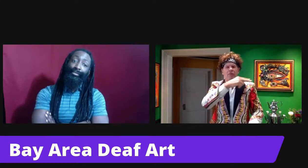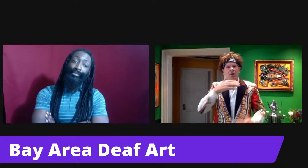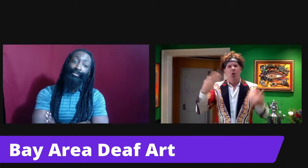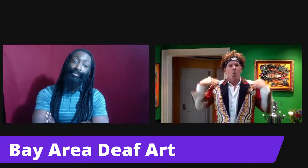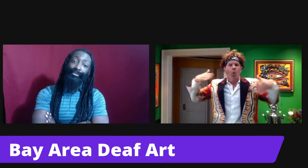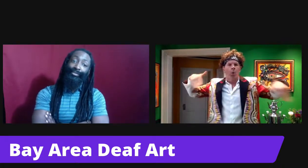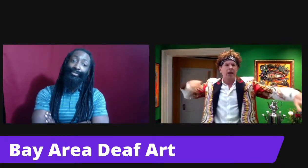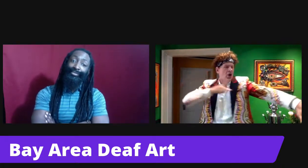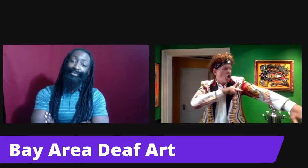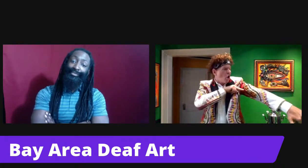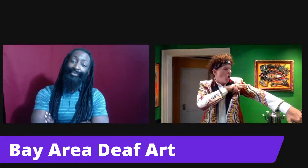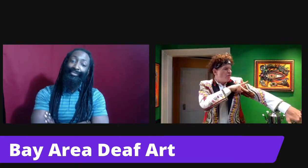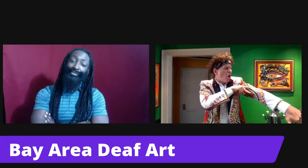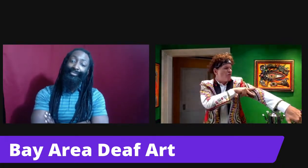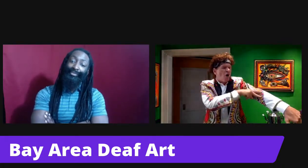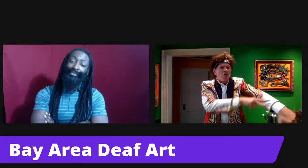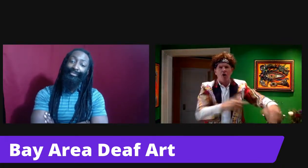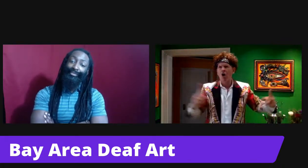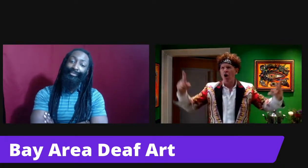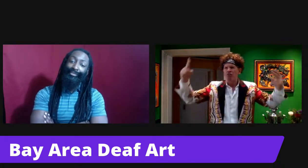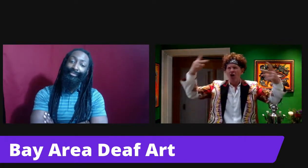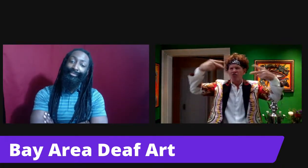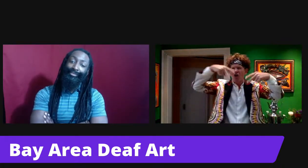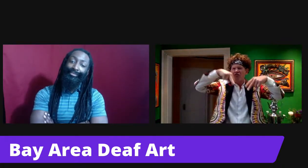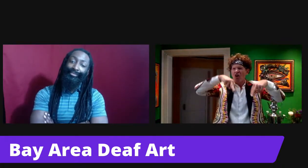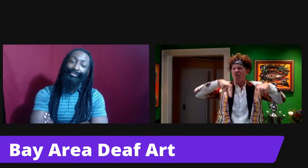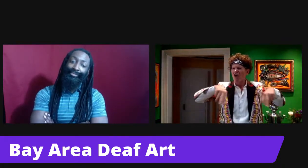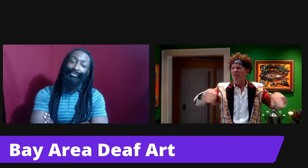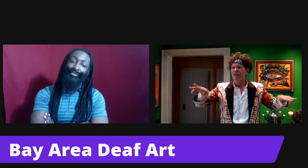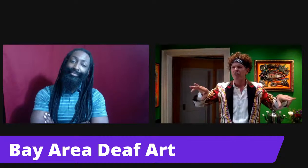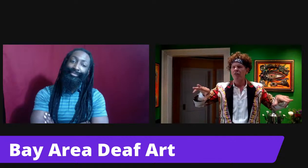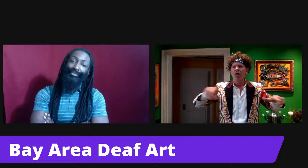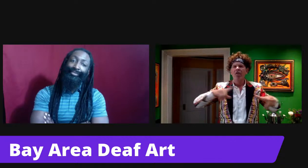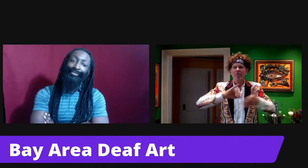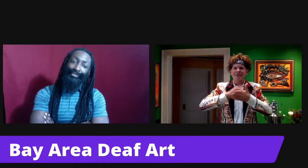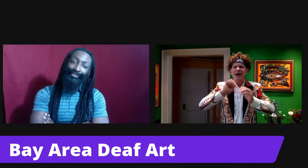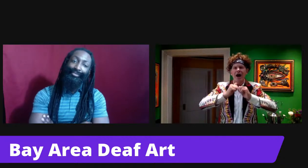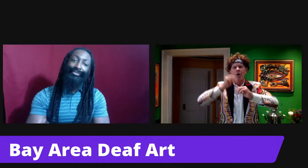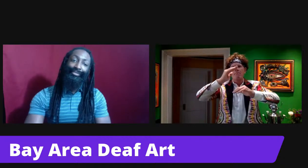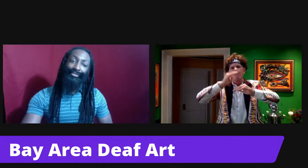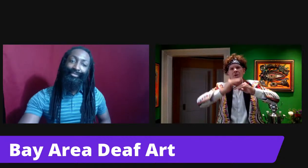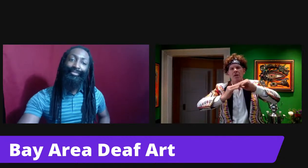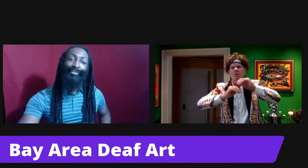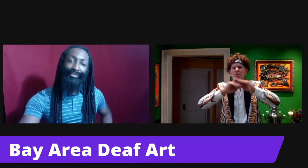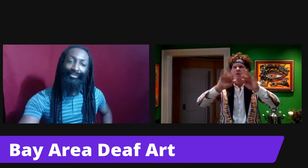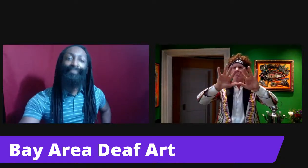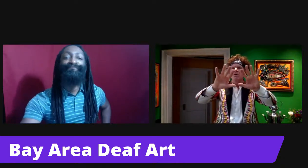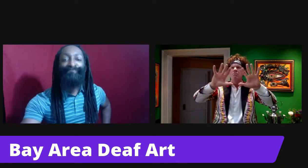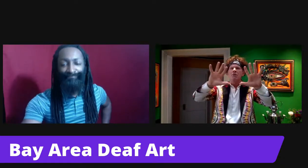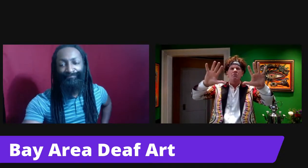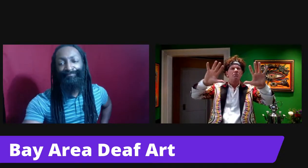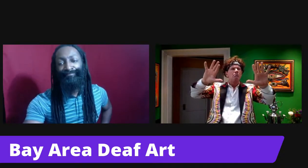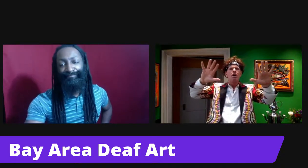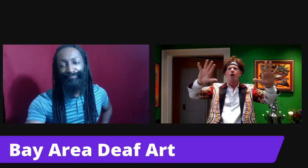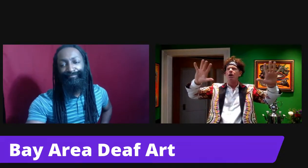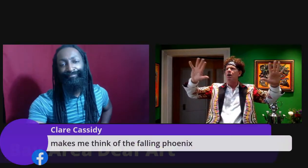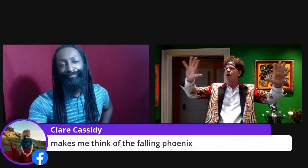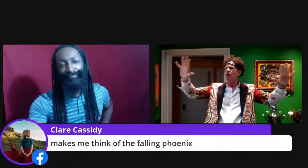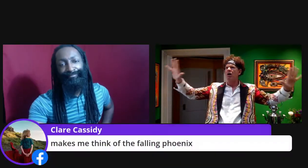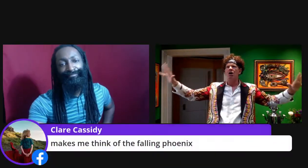massaging that. And then I started cutting it again. And I cut off the arms of that mural. And then it became built, and it